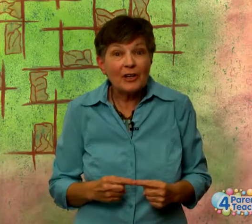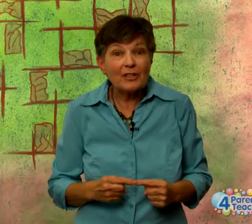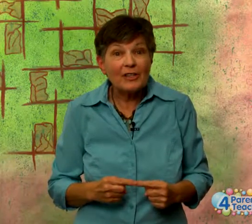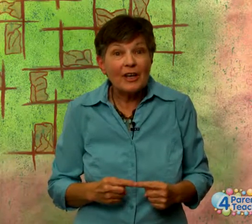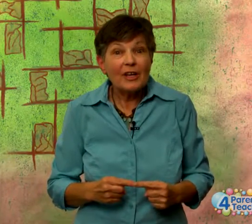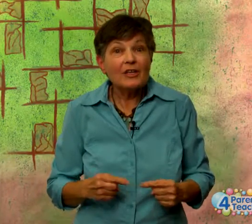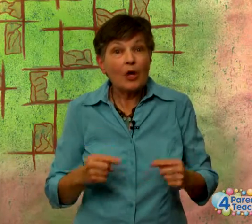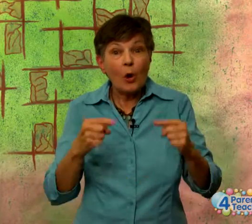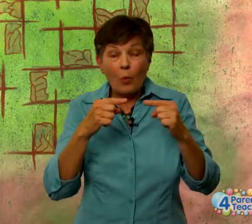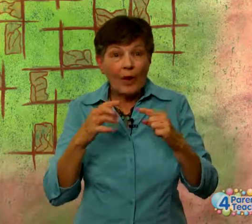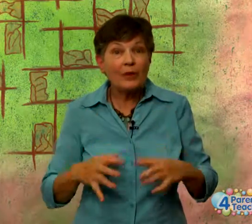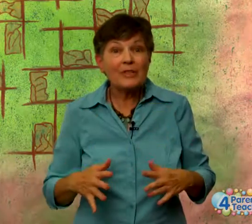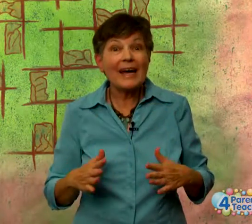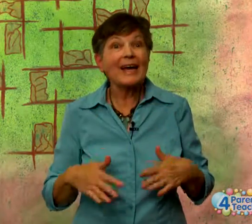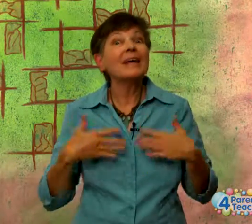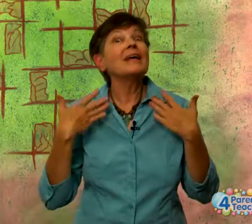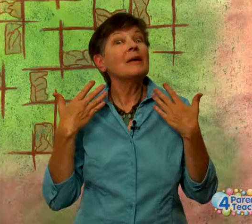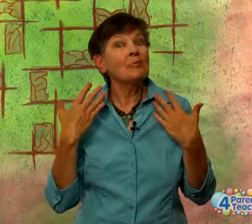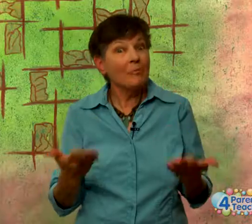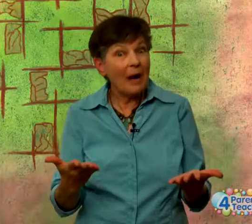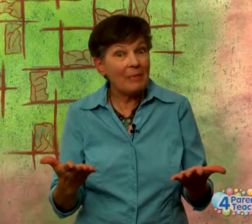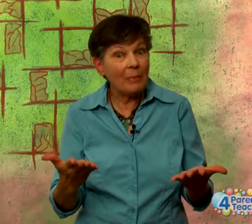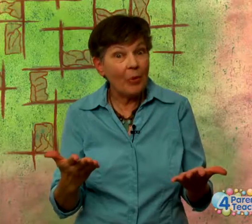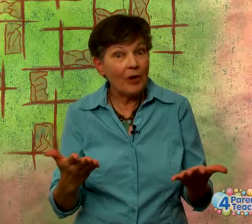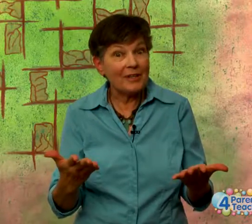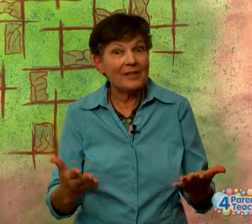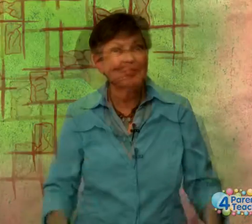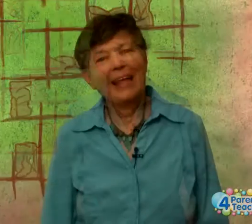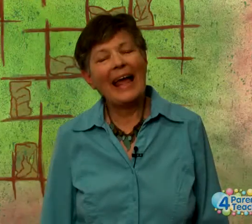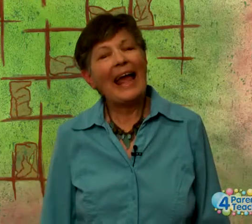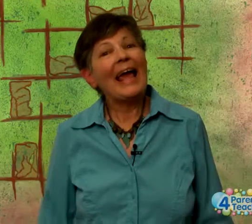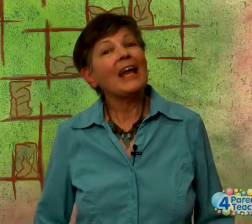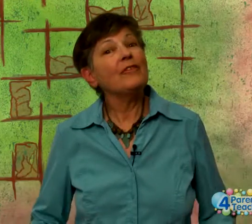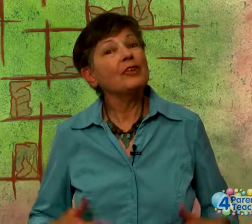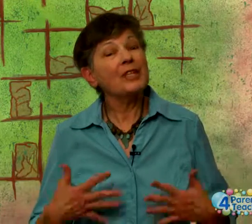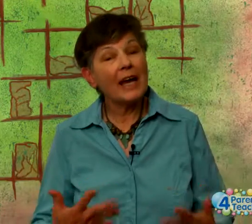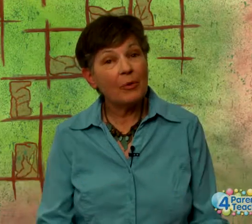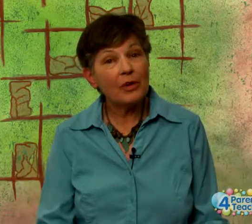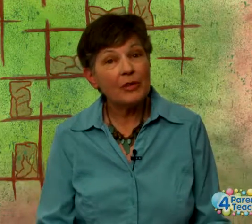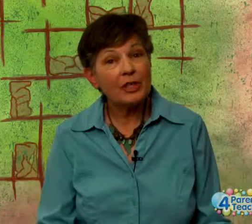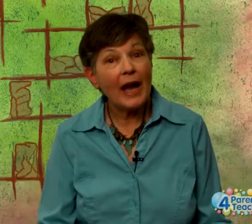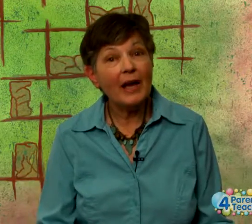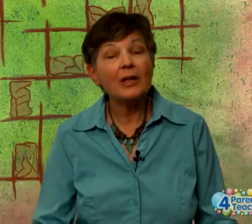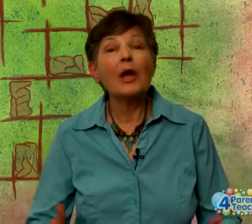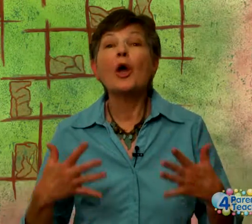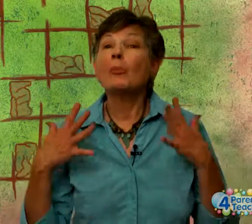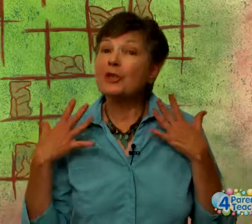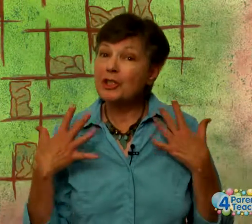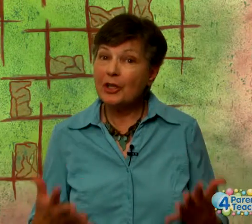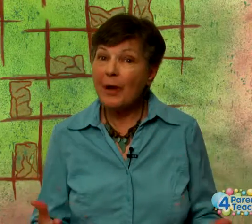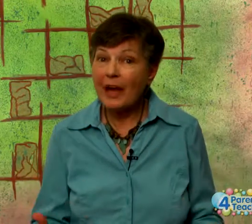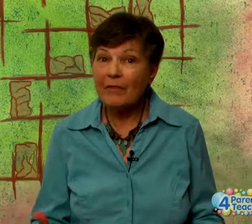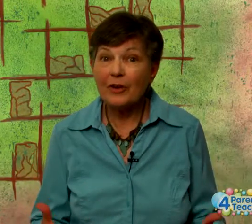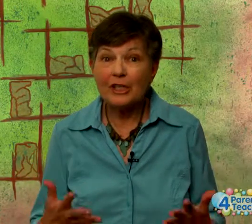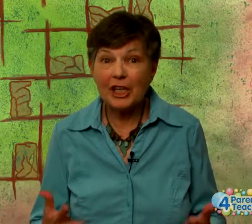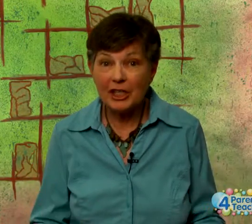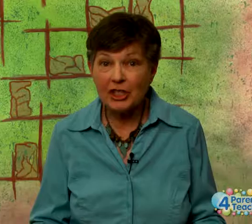hurts. So where you sign it might be important. And if you're signing with your child, be sure you have their